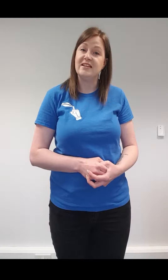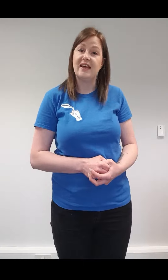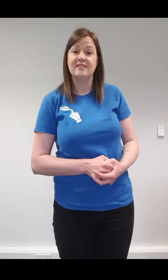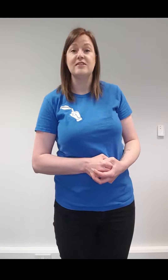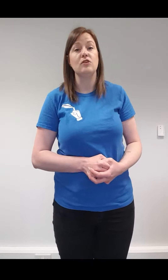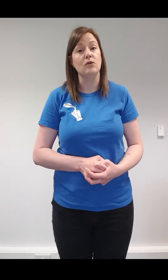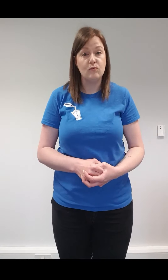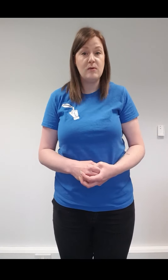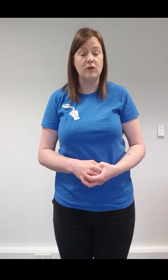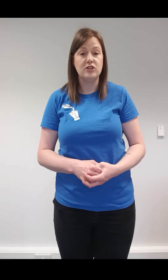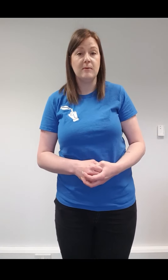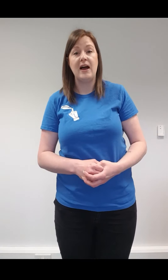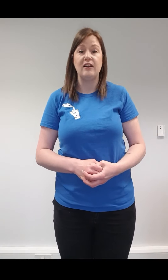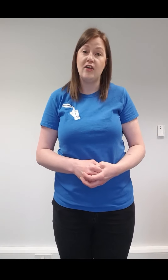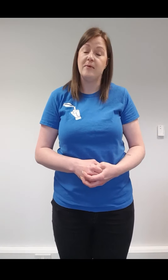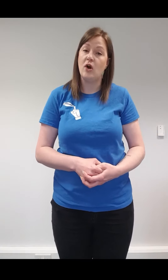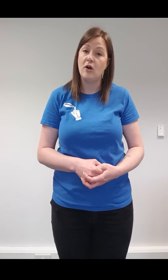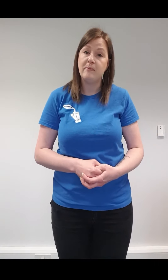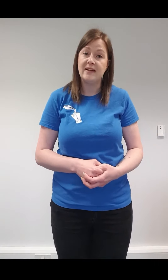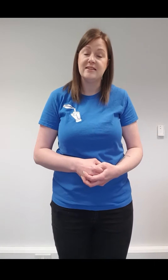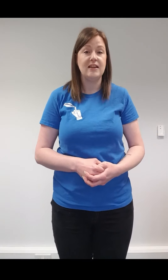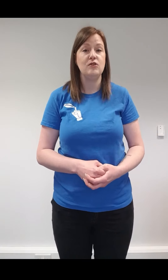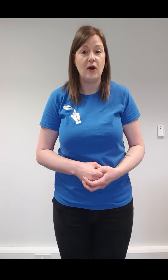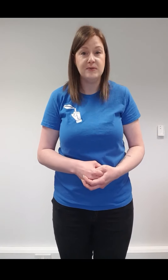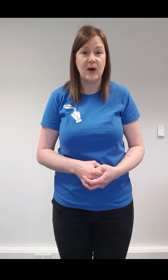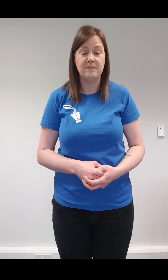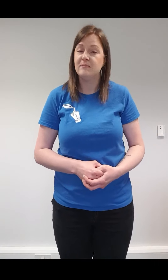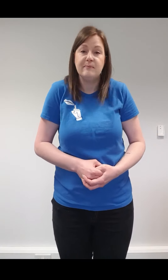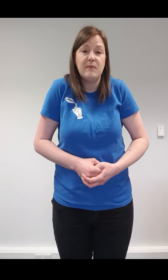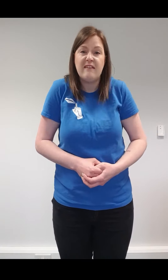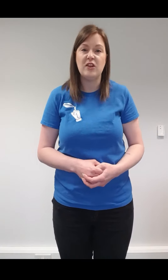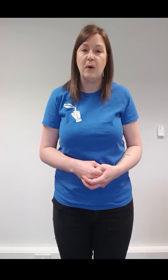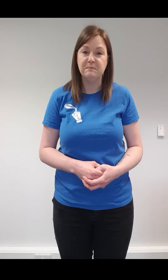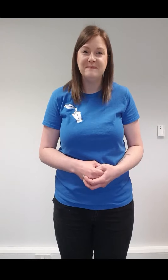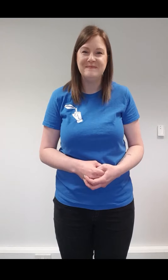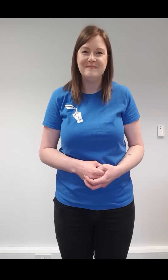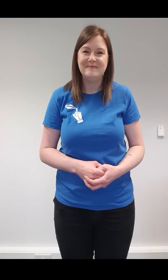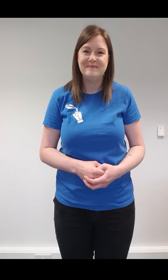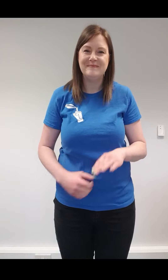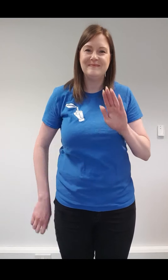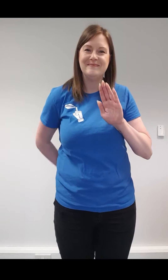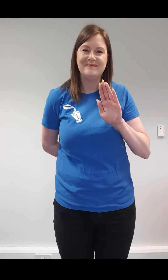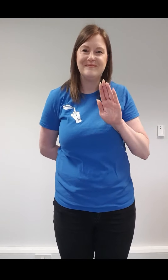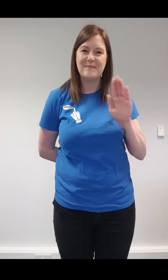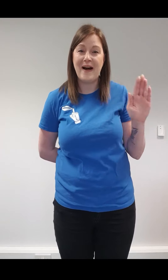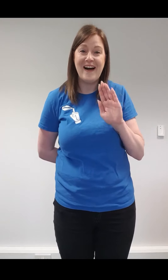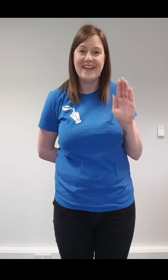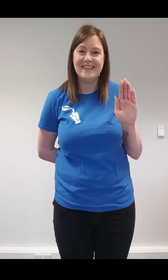again so that you can re-watch them and learn them at your own pace in your own time, whenever you want. Bye!